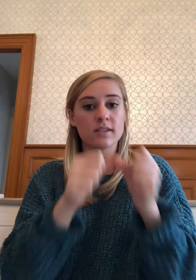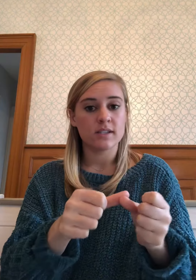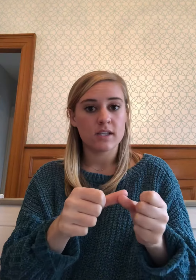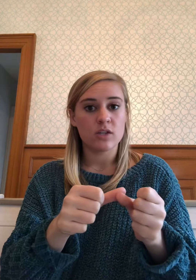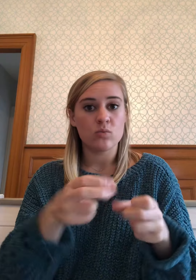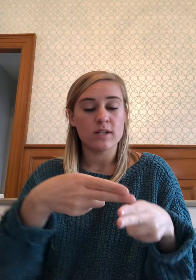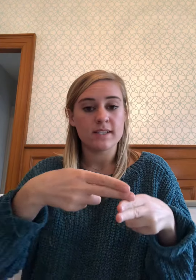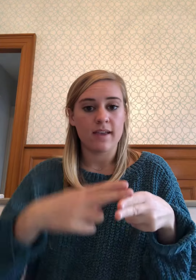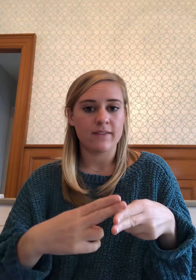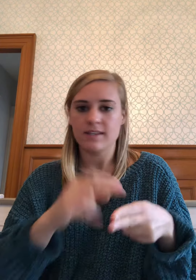wouldn't be the right answer.